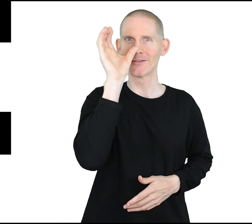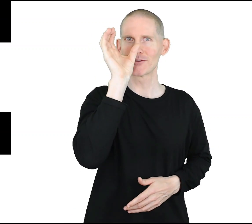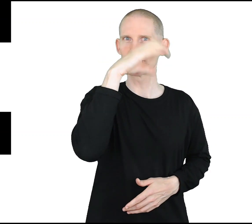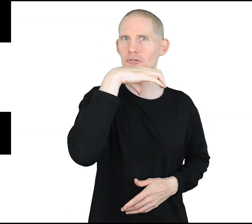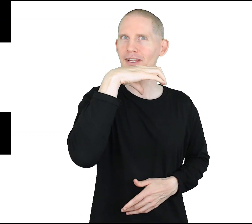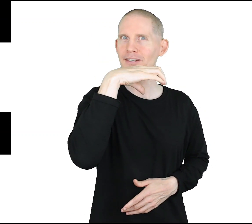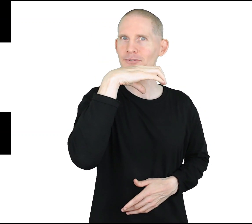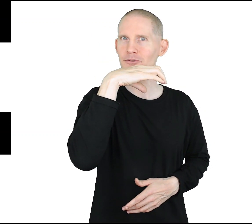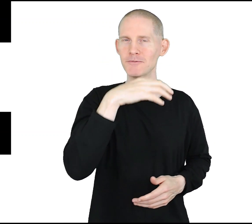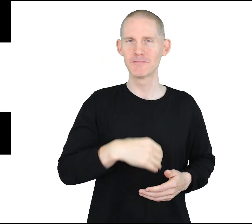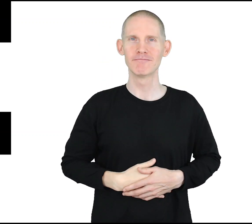strange,